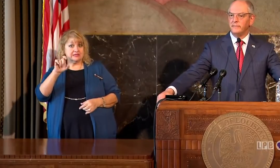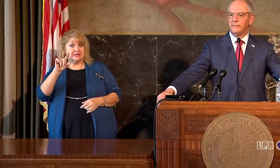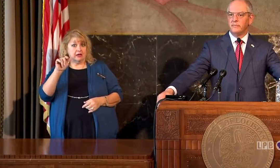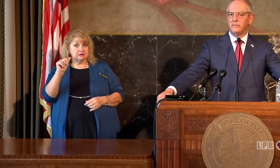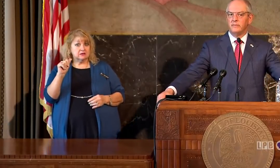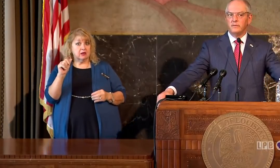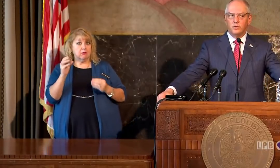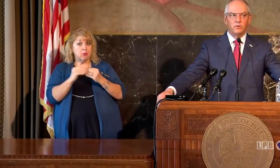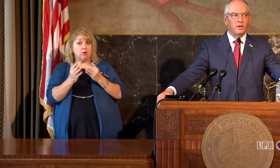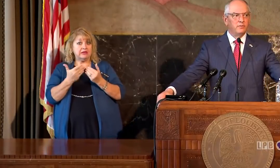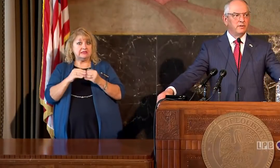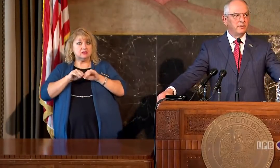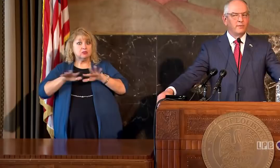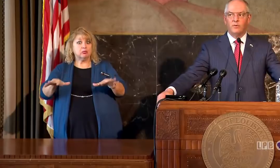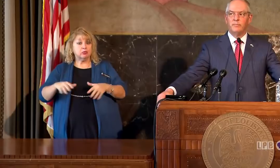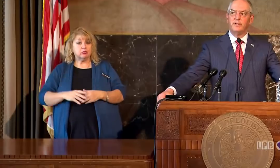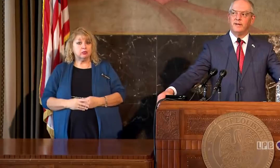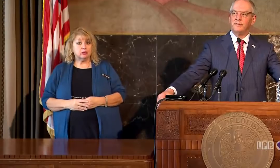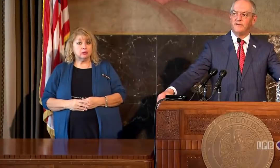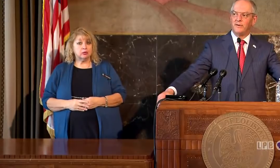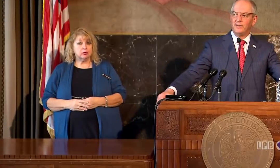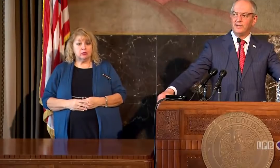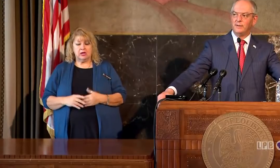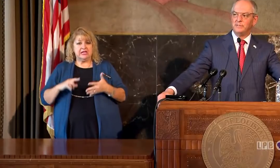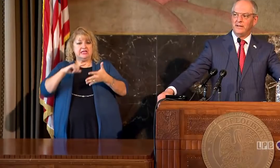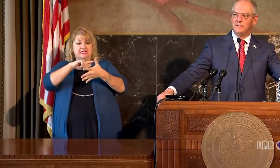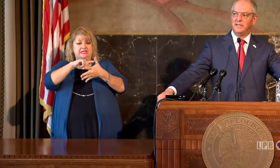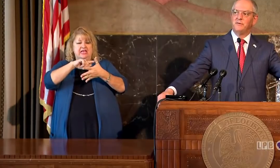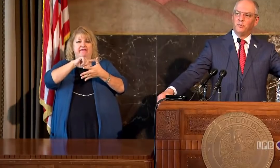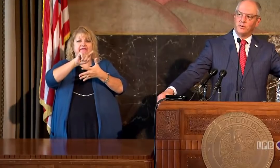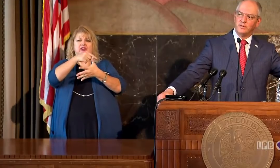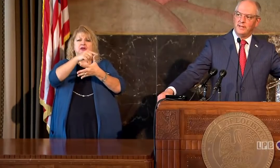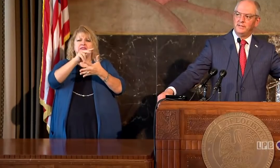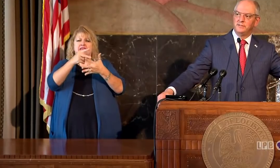contagious. Do you know that there won't be another variant that comes